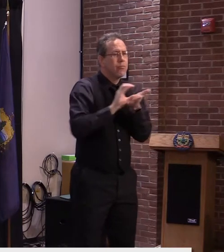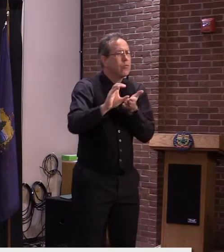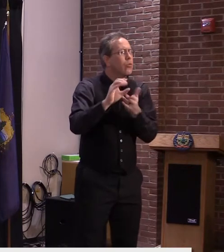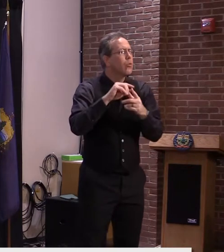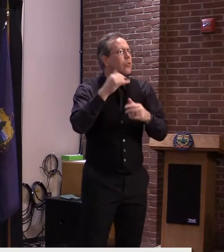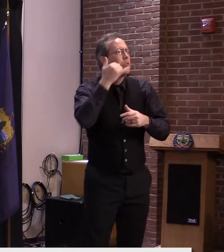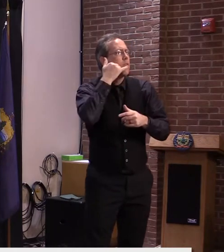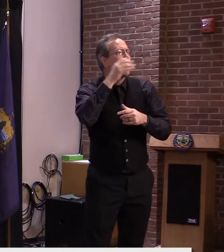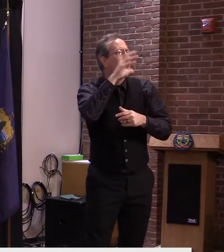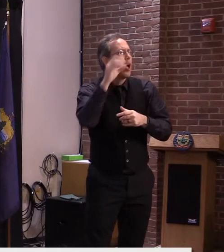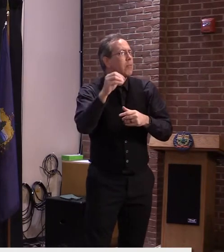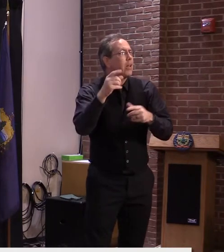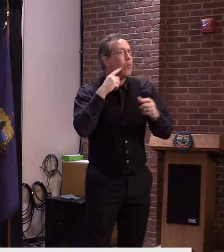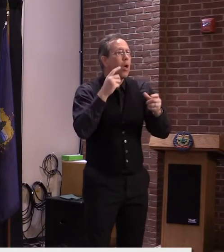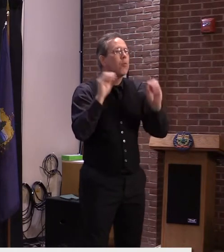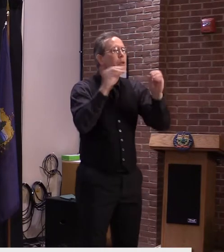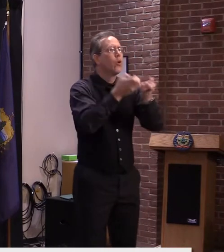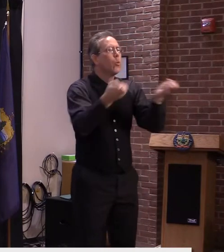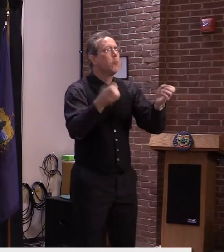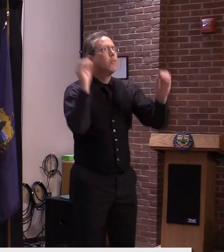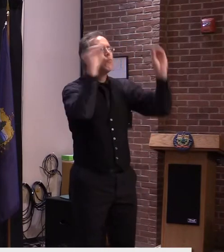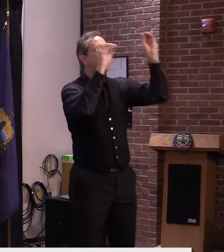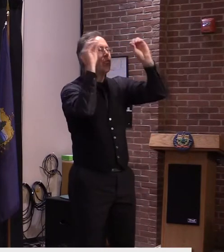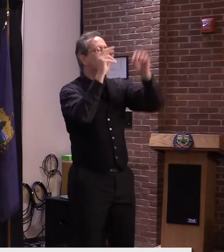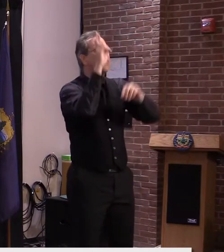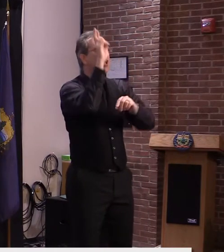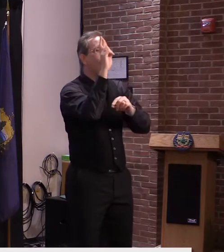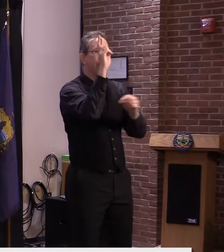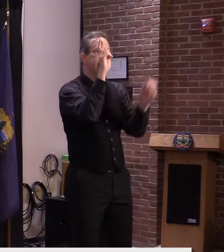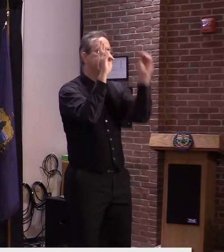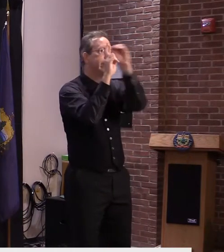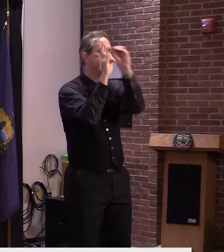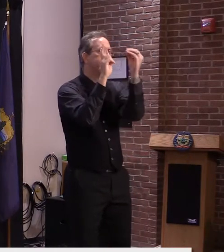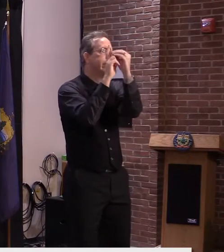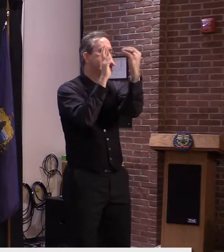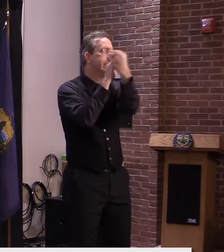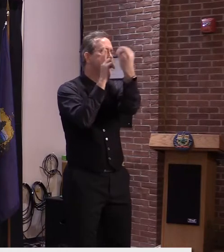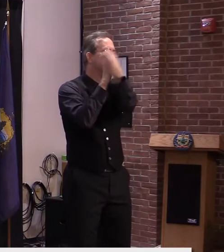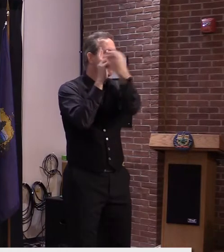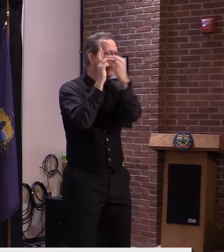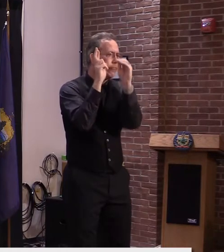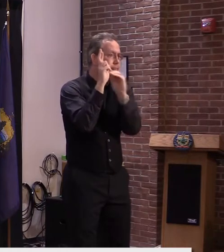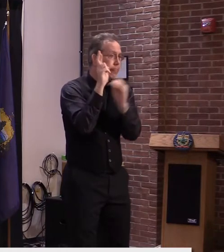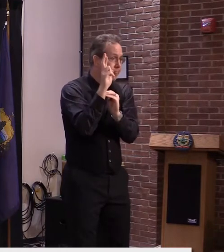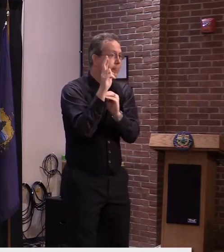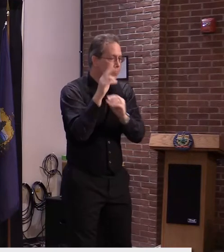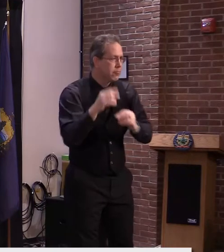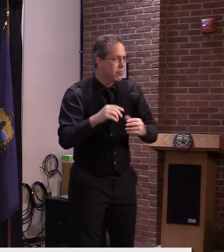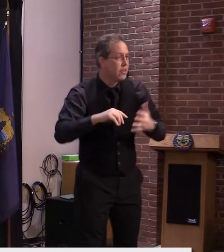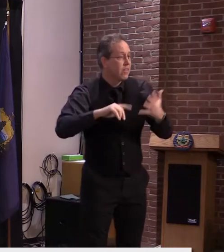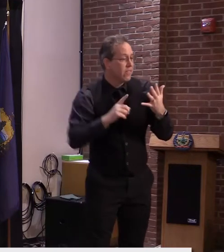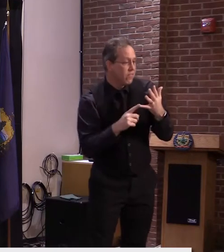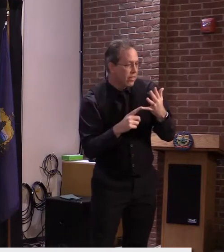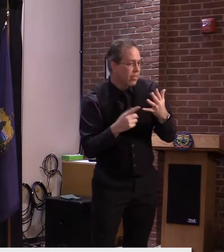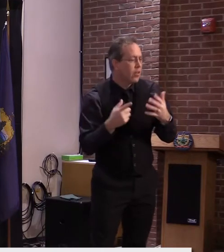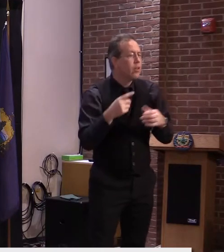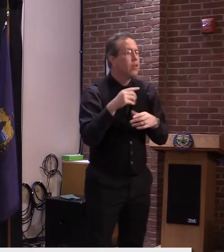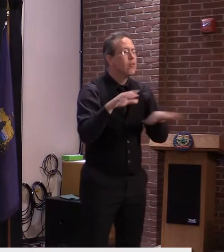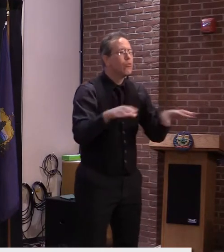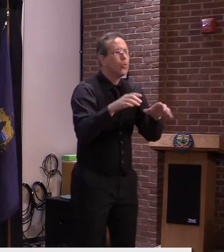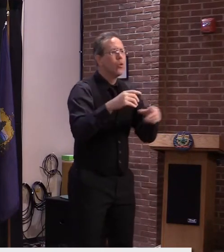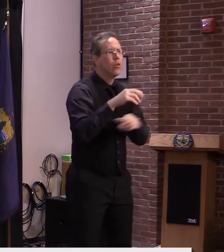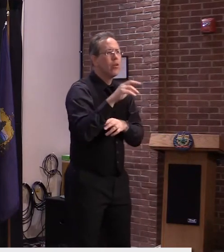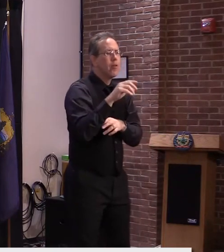service providers to hang their gear on these towers. And the fifth step is to conduct an RFP process to deploy